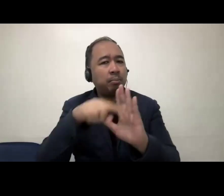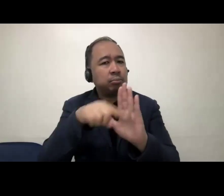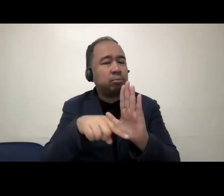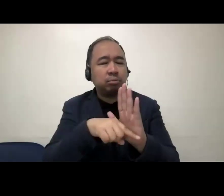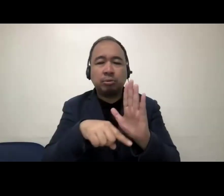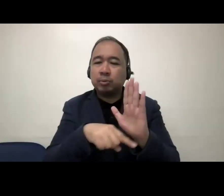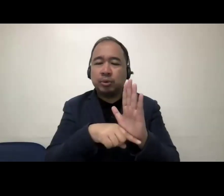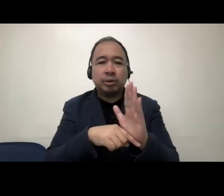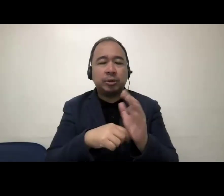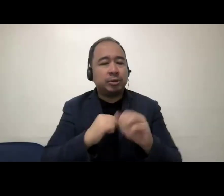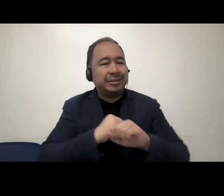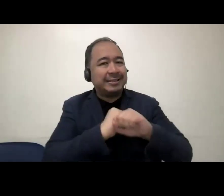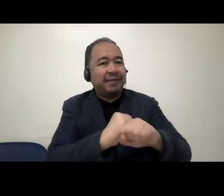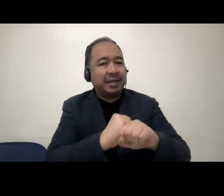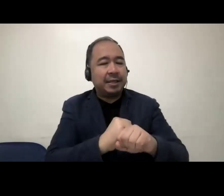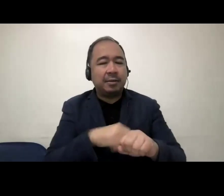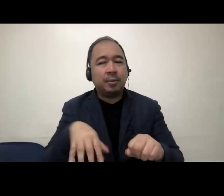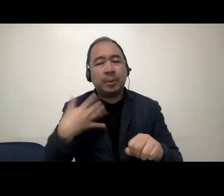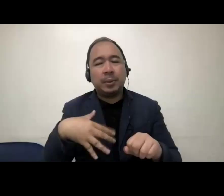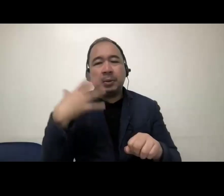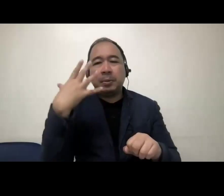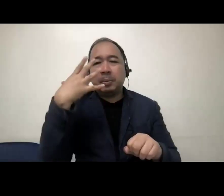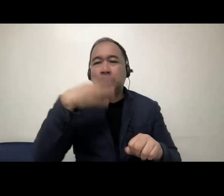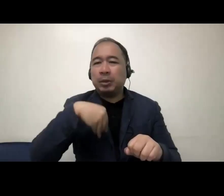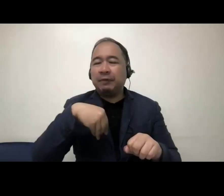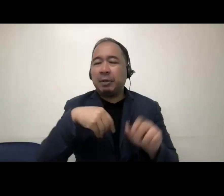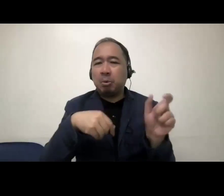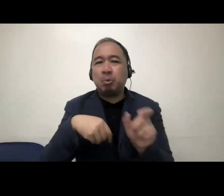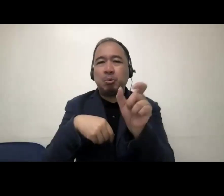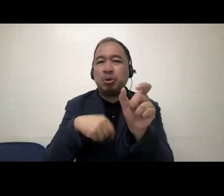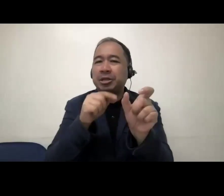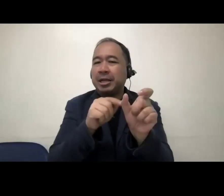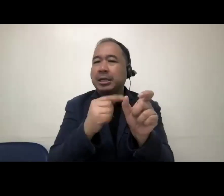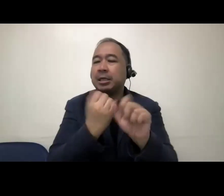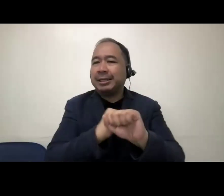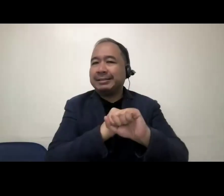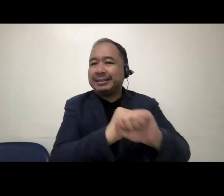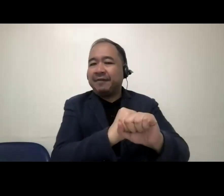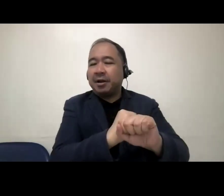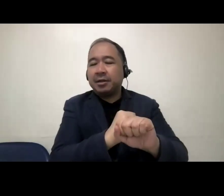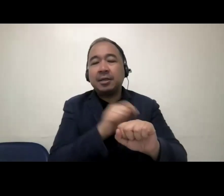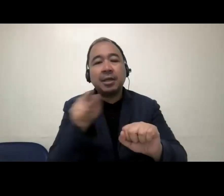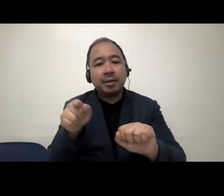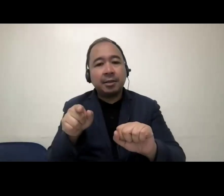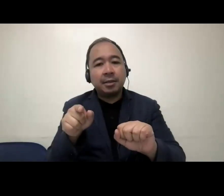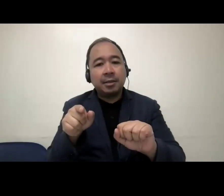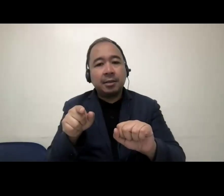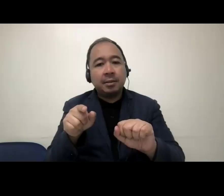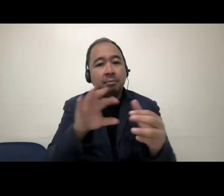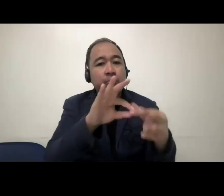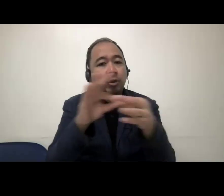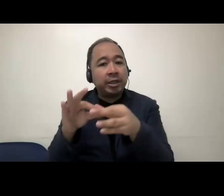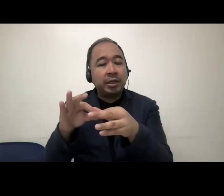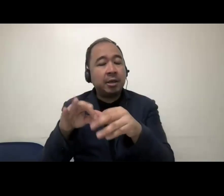powerful word. So safeguard policy and international human rights standards such as those outlined in